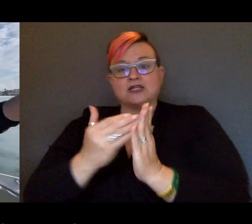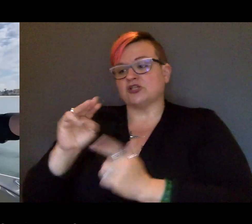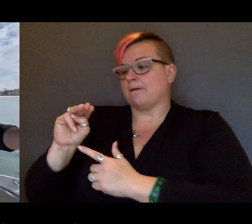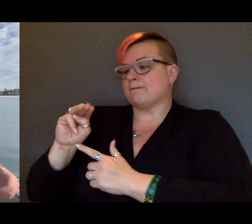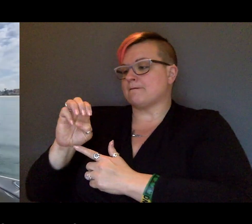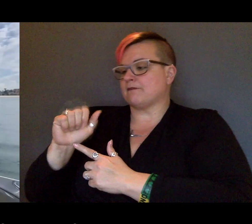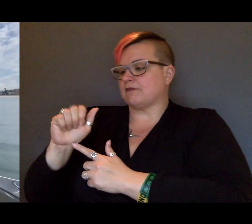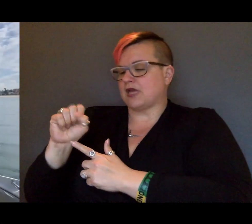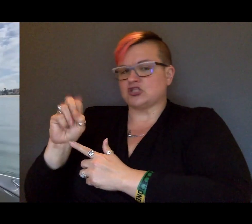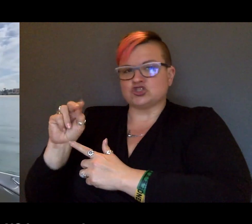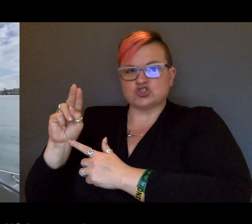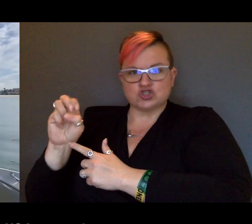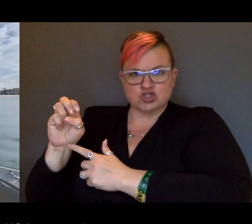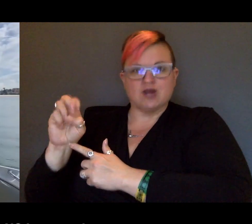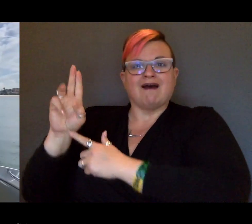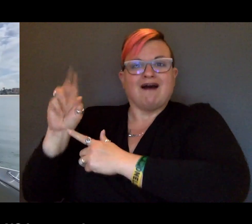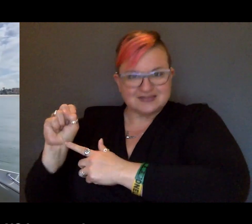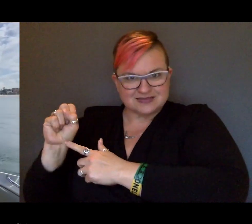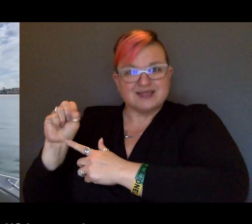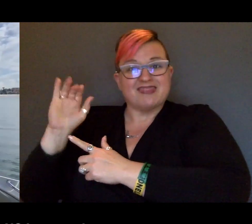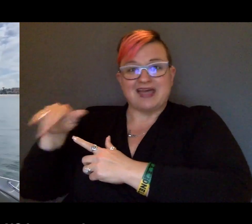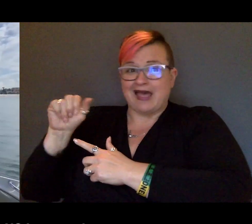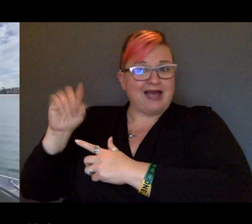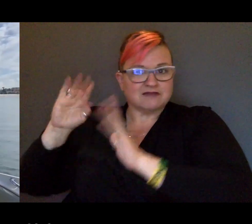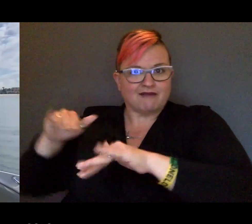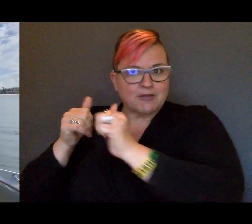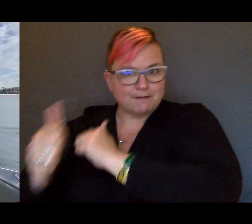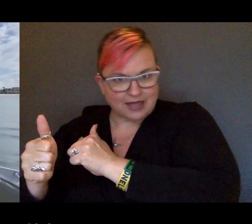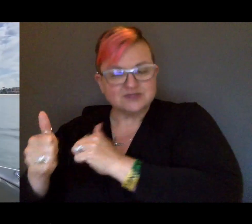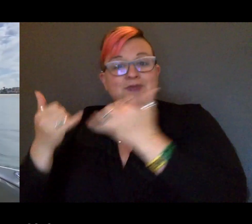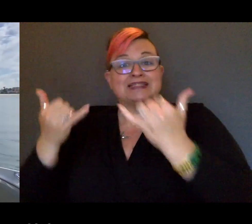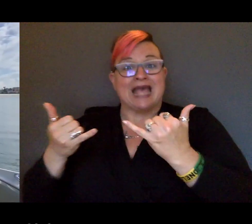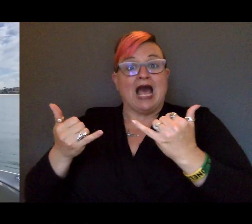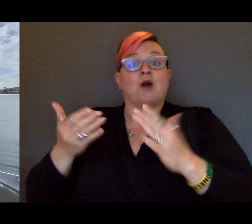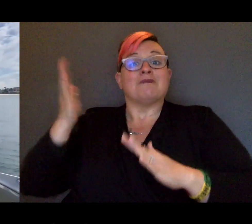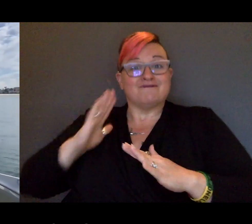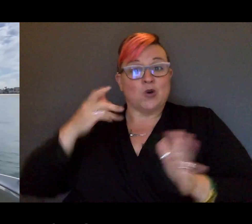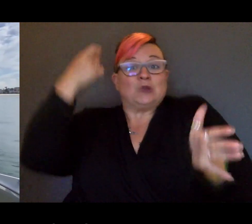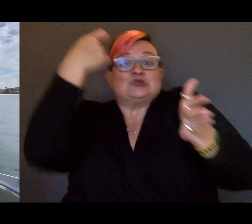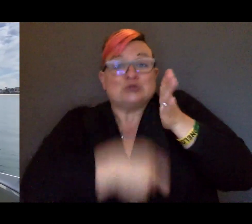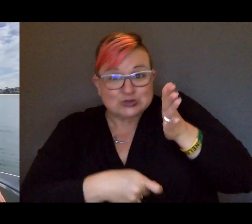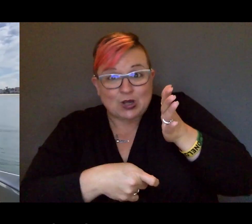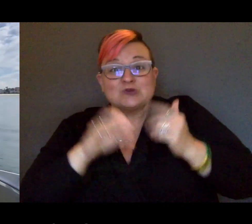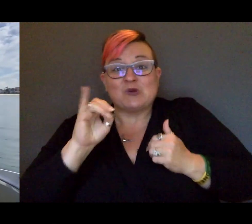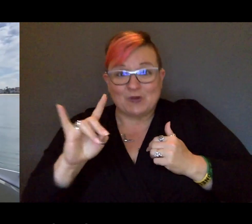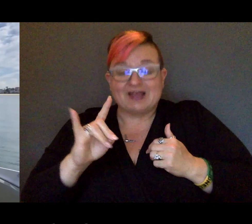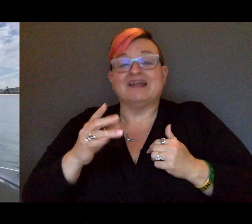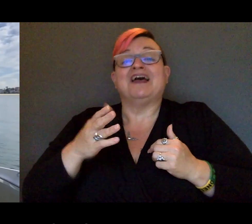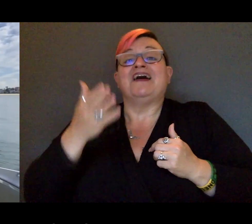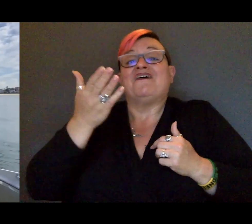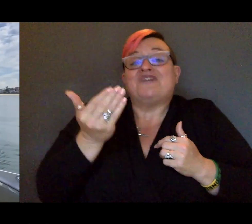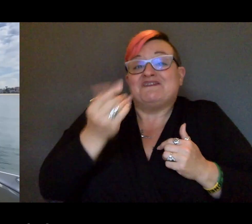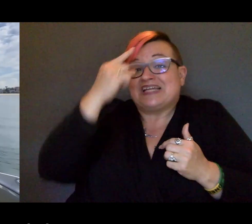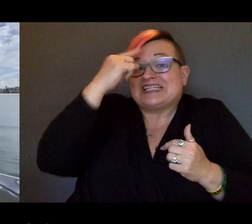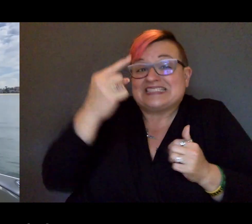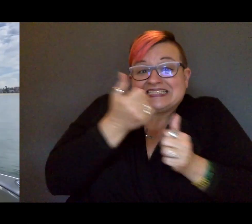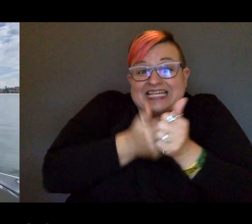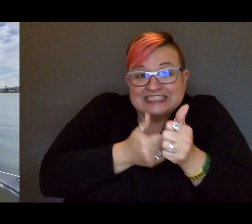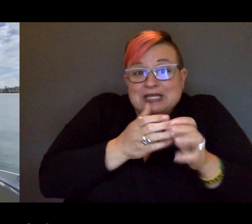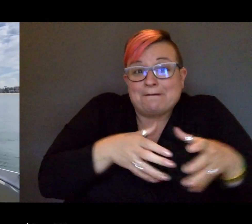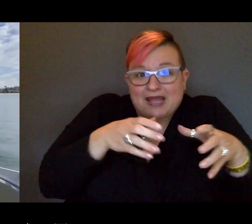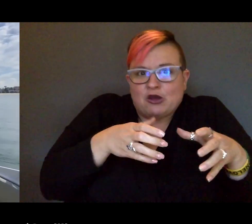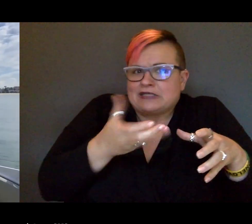Measure Us had not passed yet. Now Measure Us has passed. Ooh, you upped it from 15 cents to 30 cents a barrel.